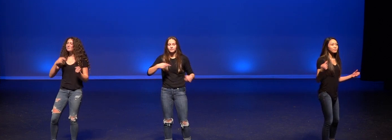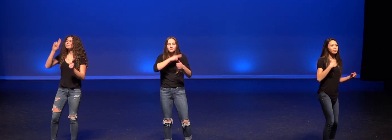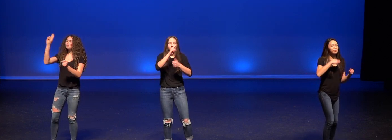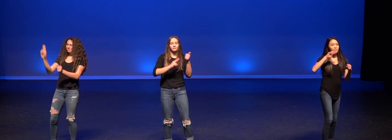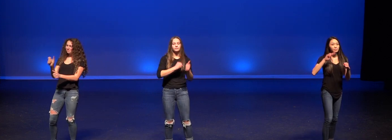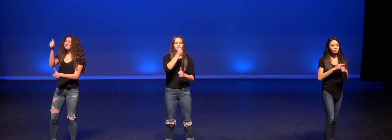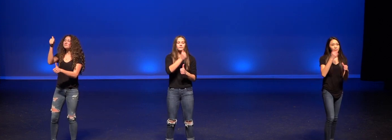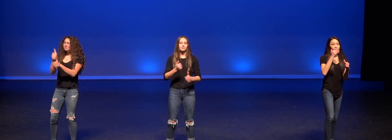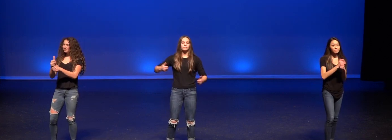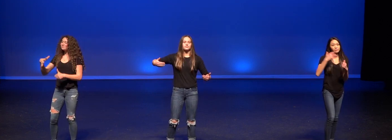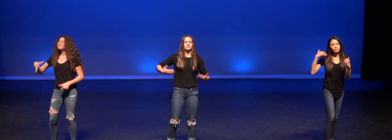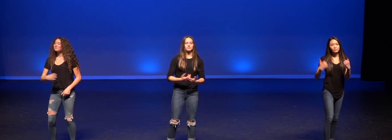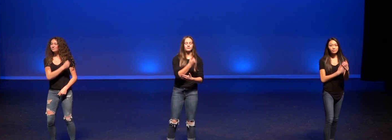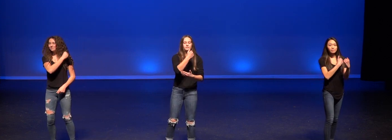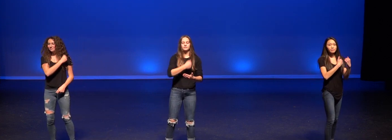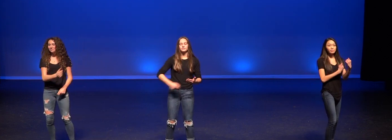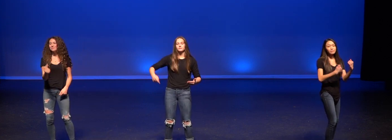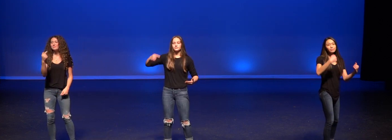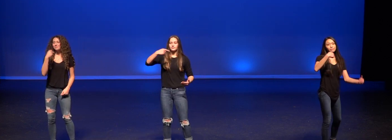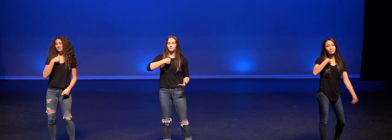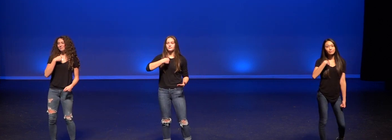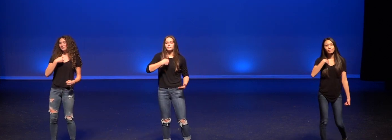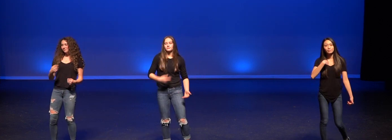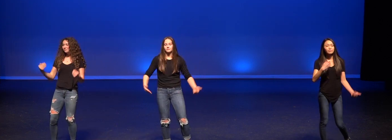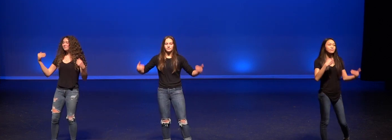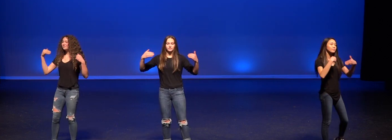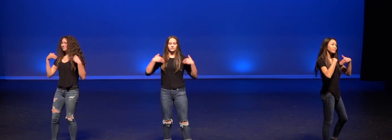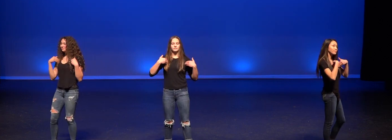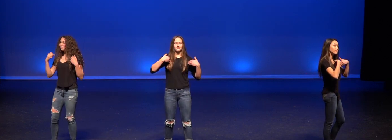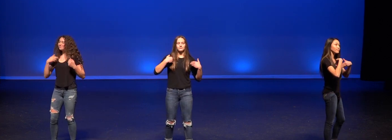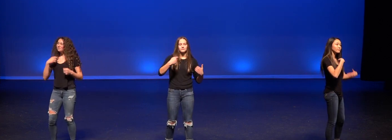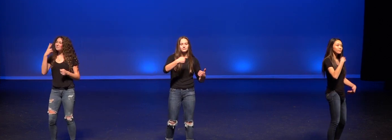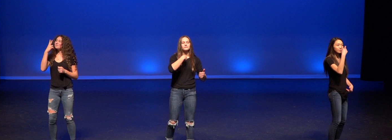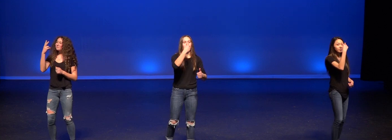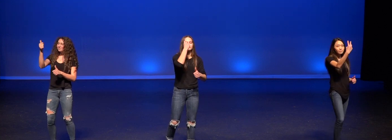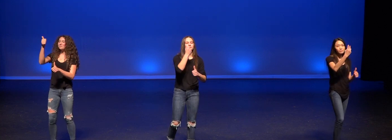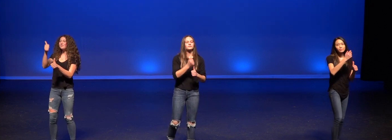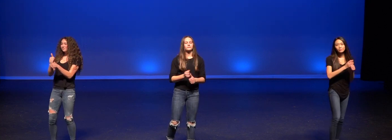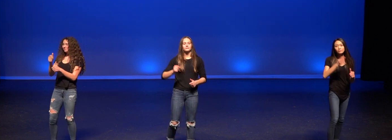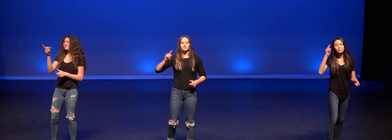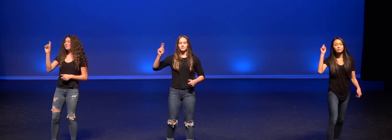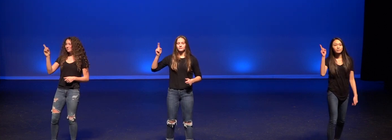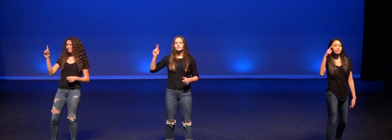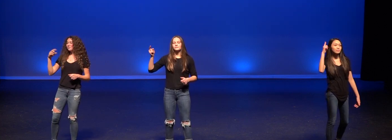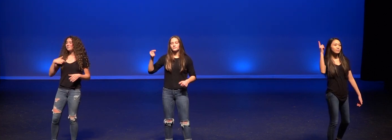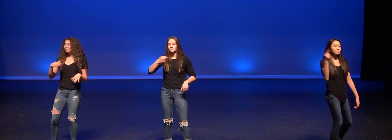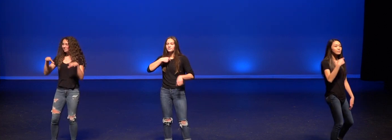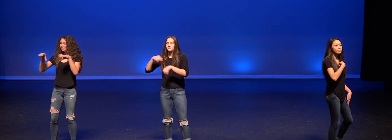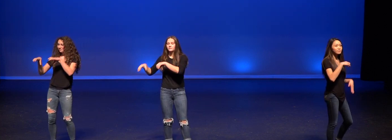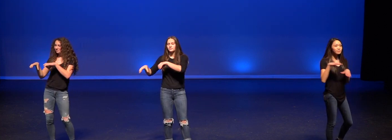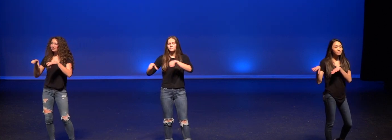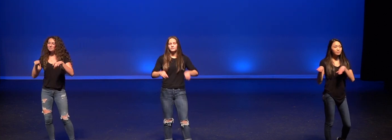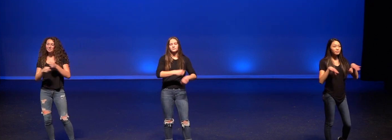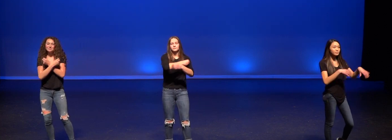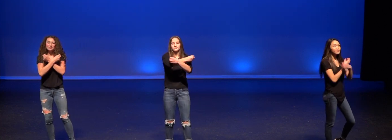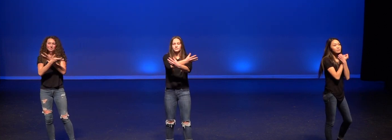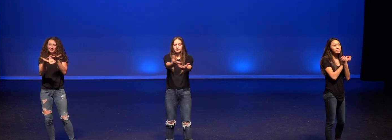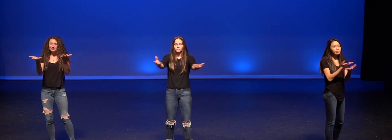I'm sad. toτ, don't we? No Let's go on, knock! in places and things that I